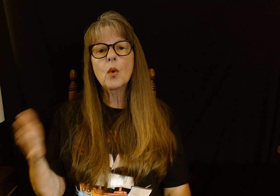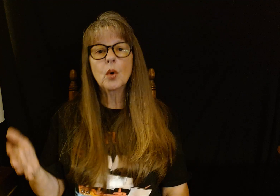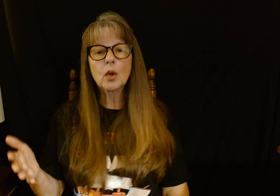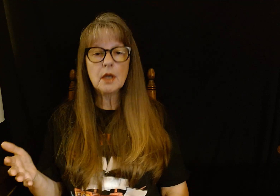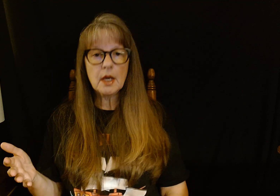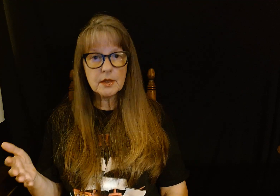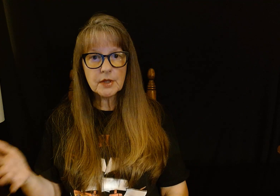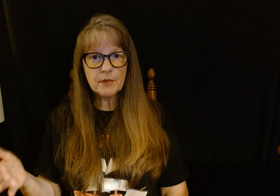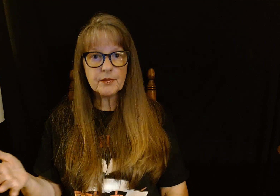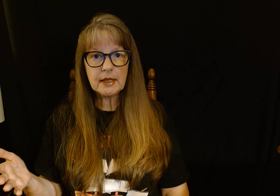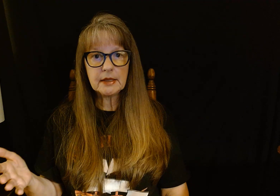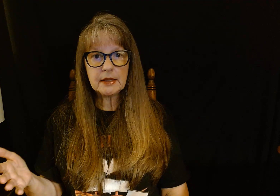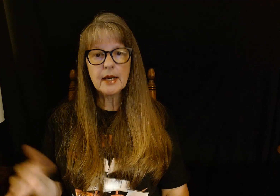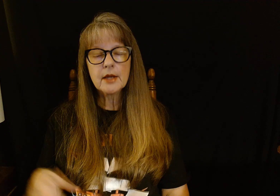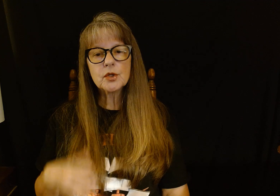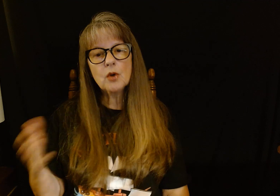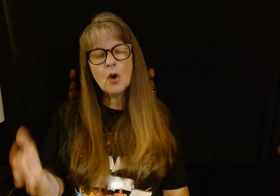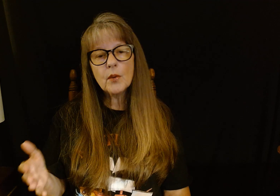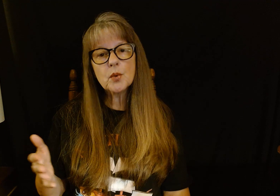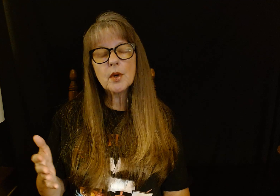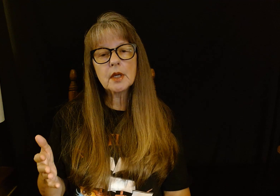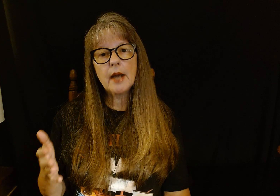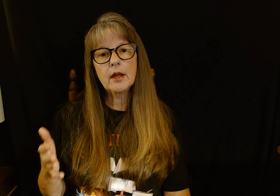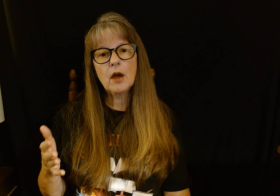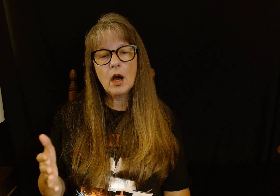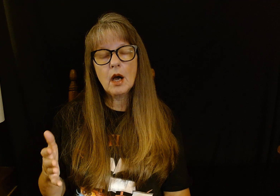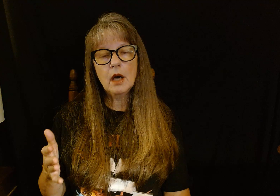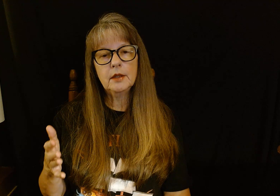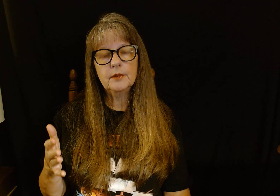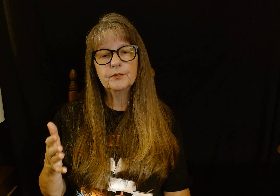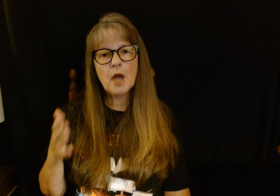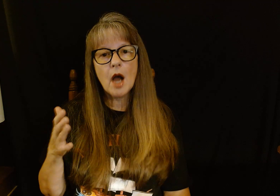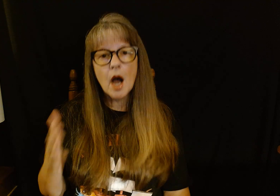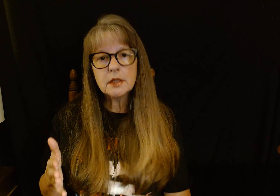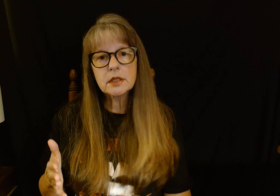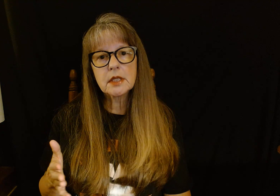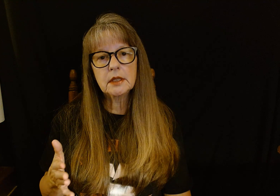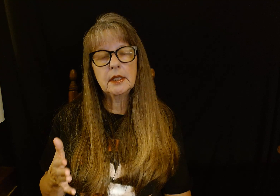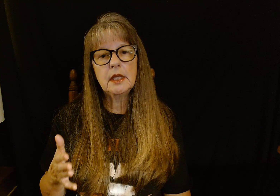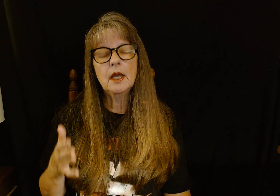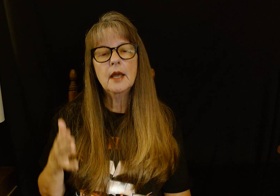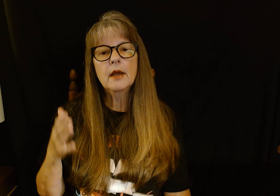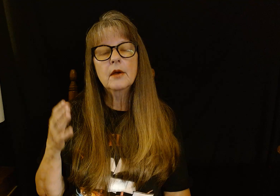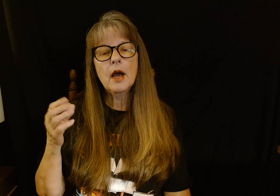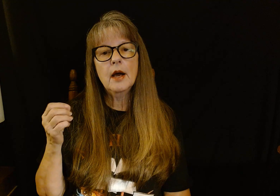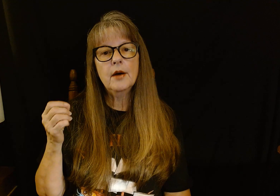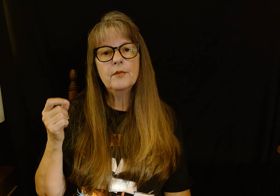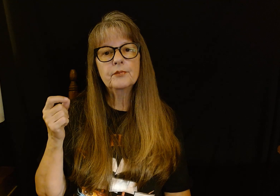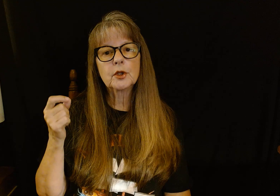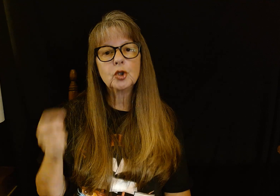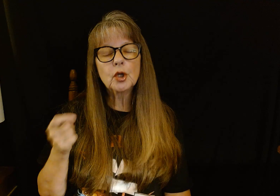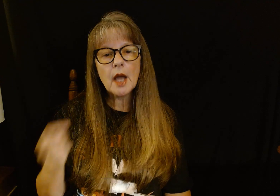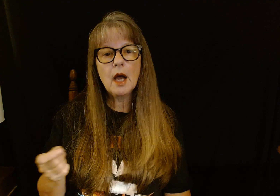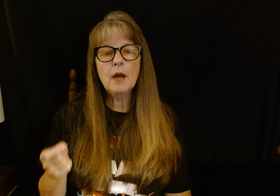or something like that. So you always want to kind of constantly look up